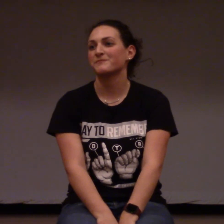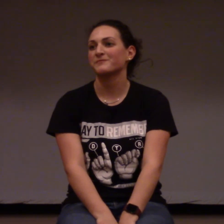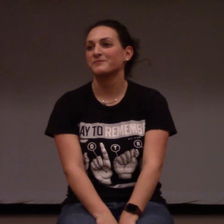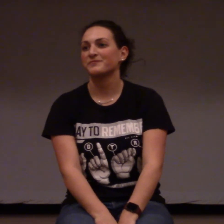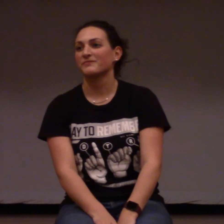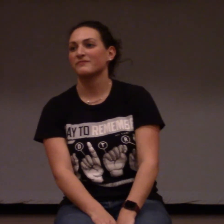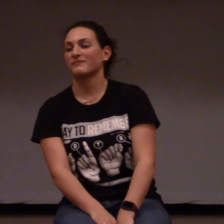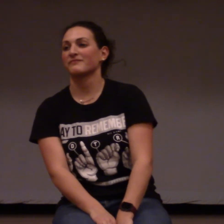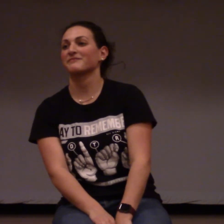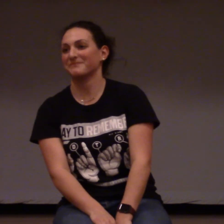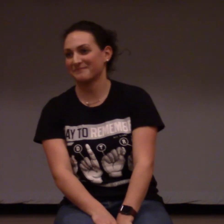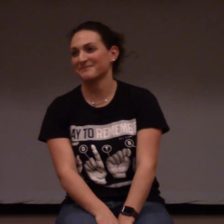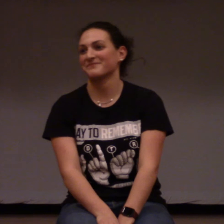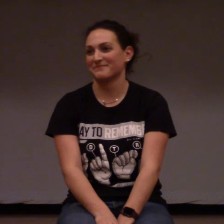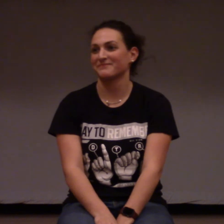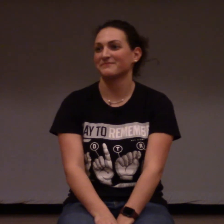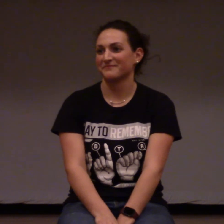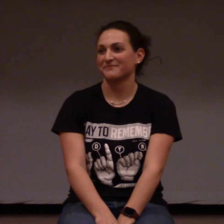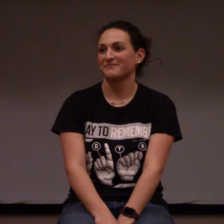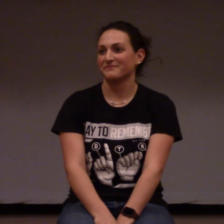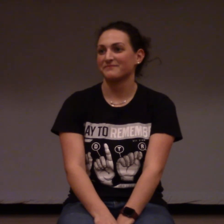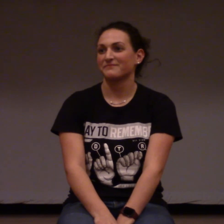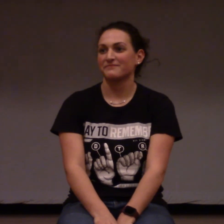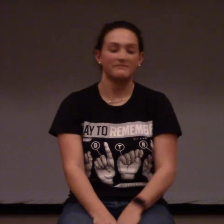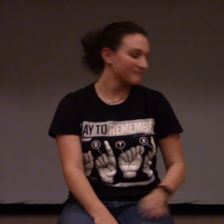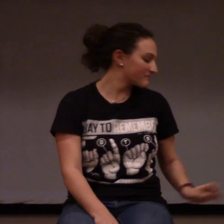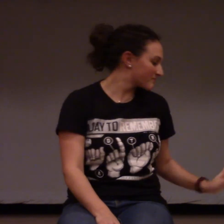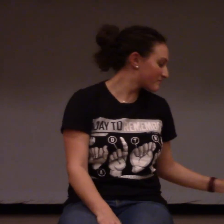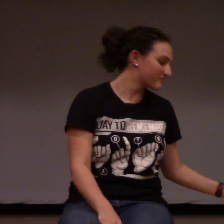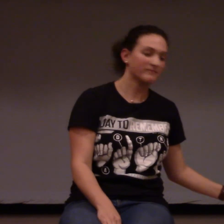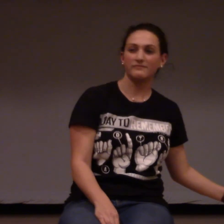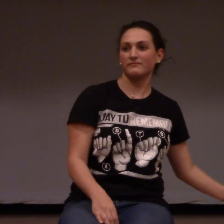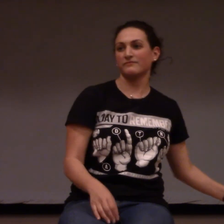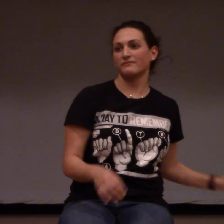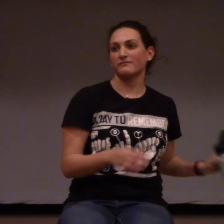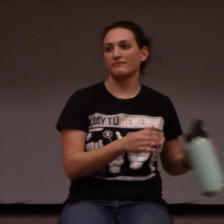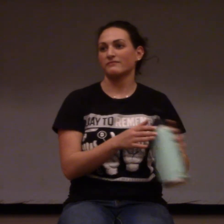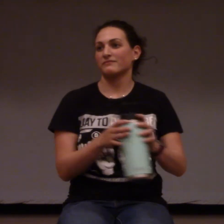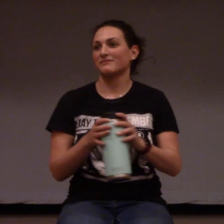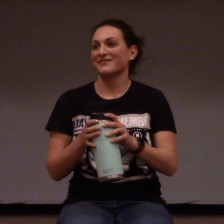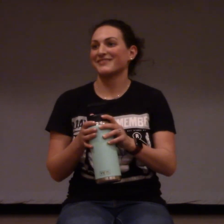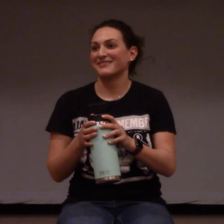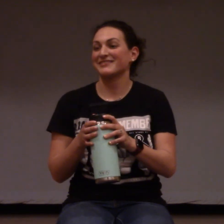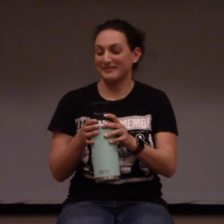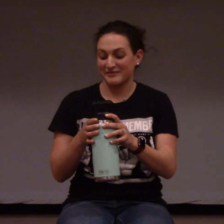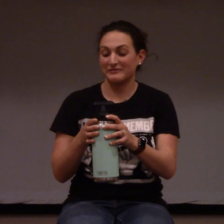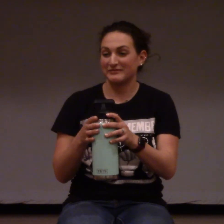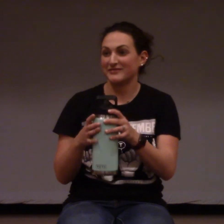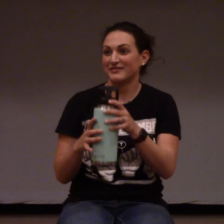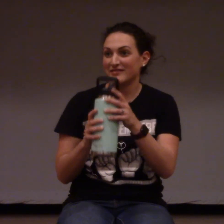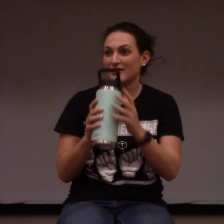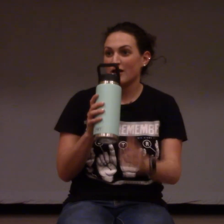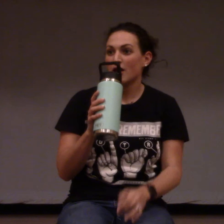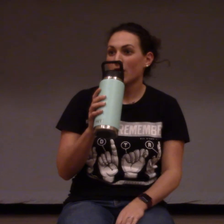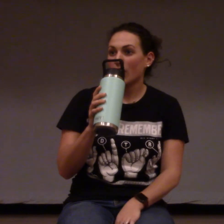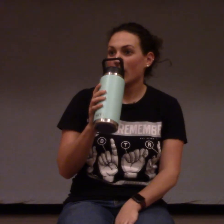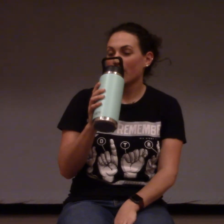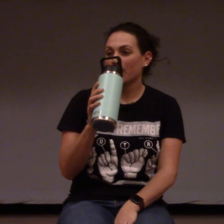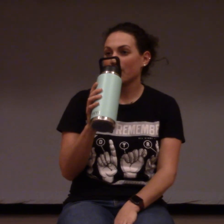is going there, Mhm. okay? He reads lips. He's not real great at it, but that's what he does. So do you recommend when you're